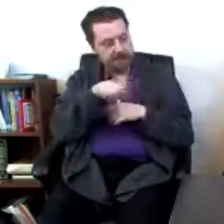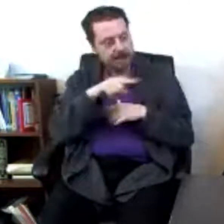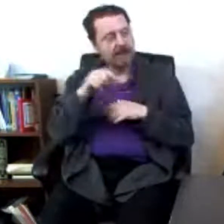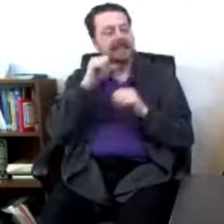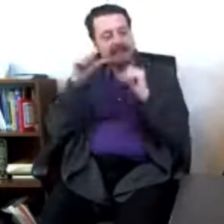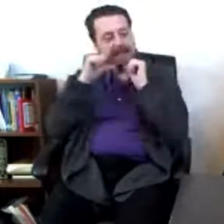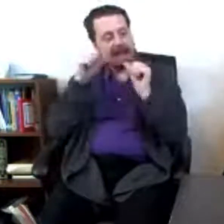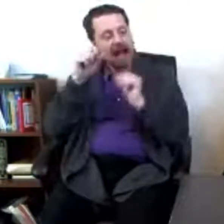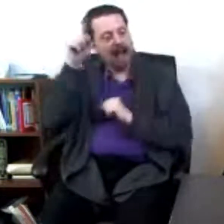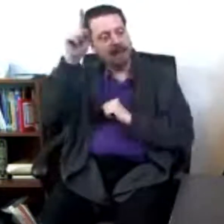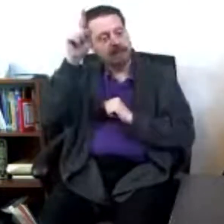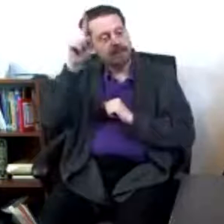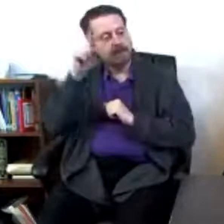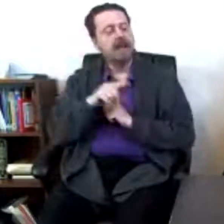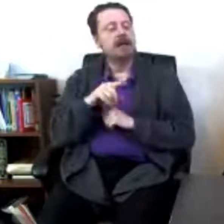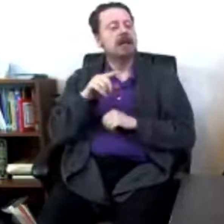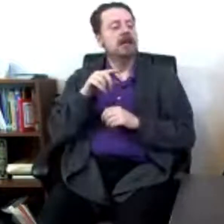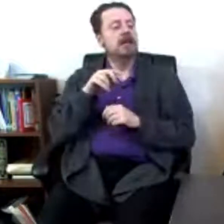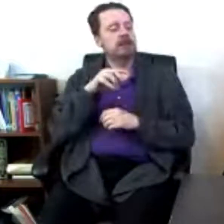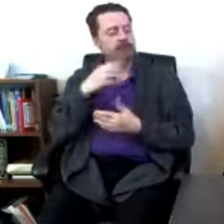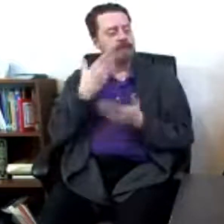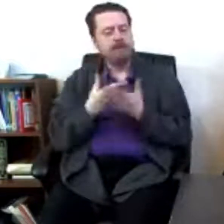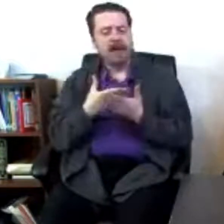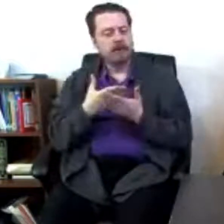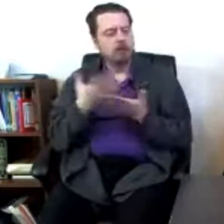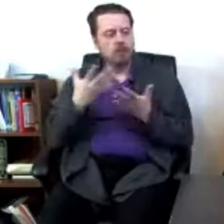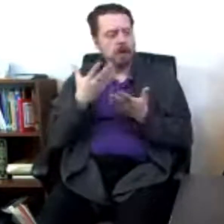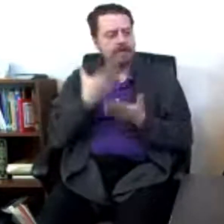is the fact that their deeds in this life